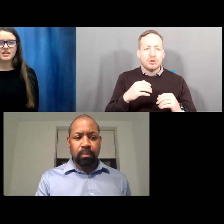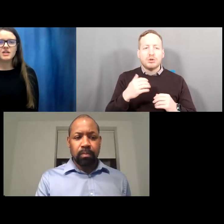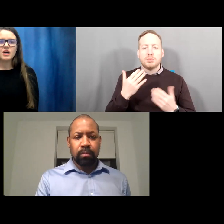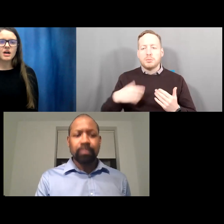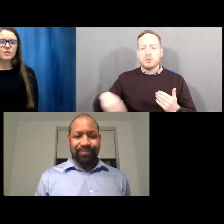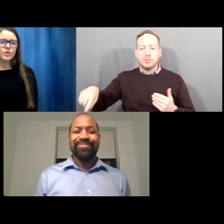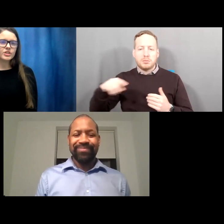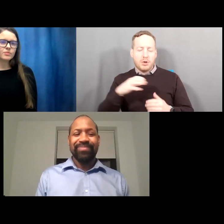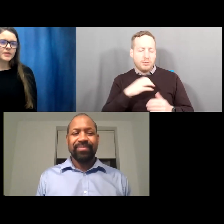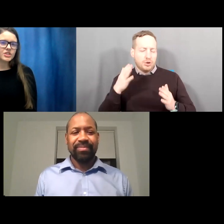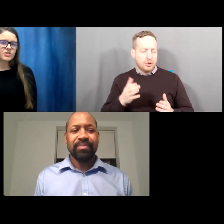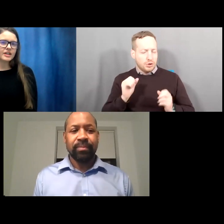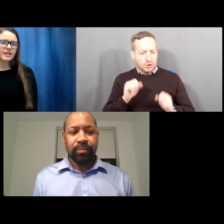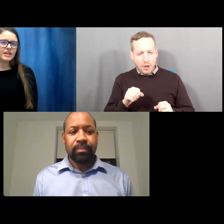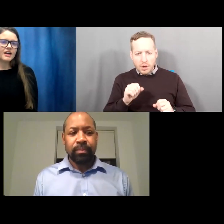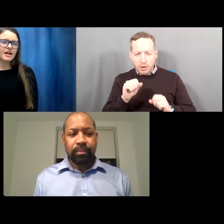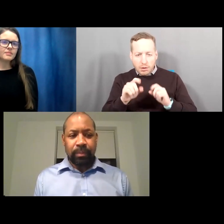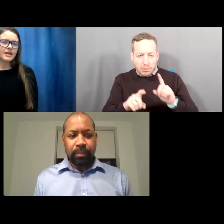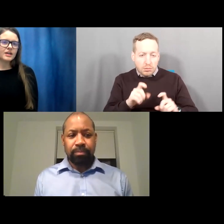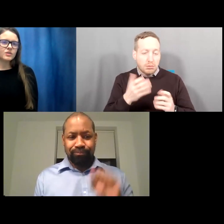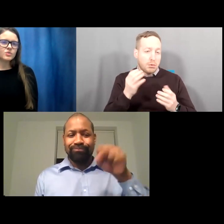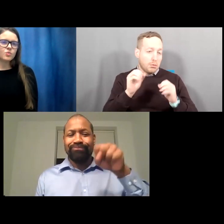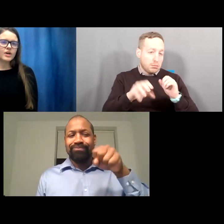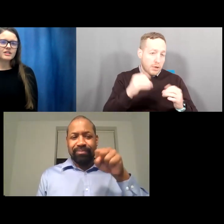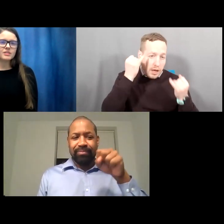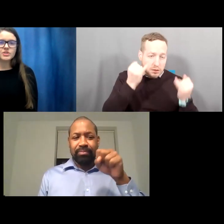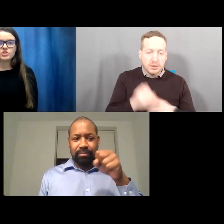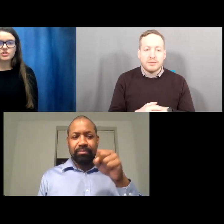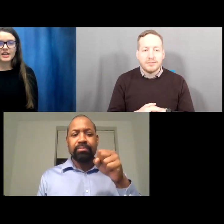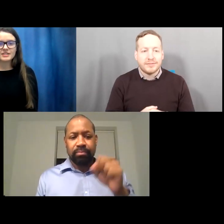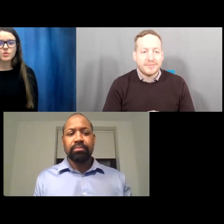explain what you're picturing and what the